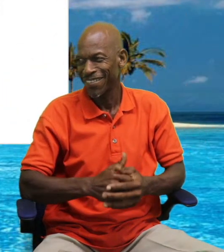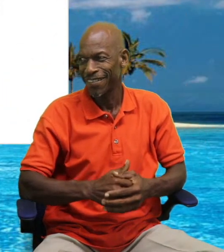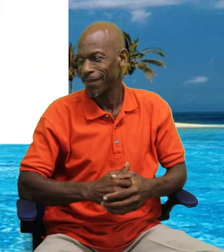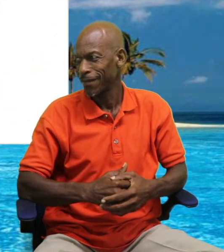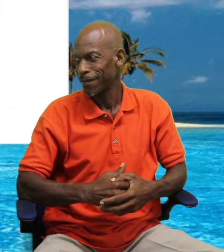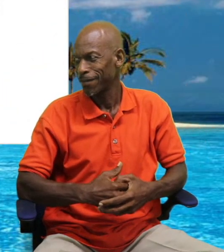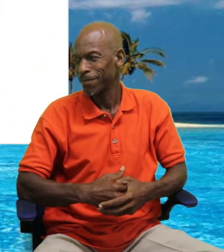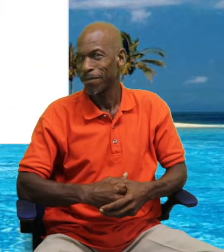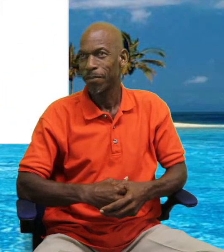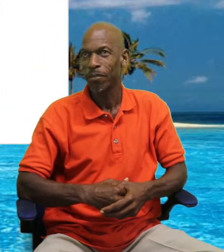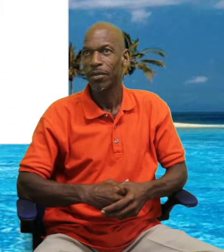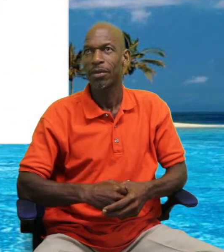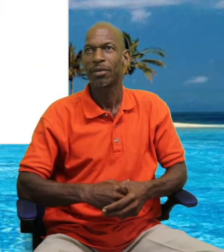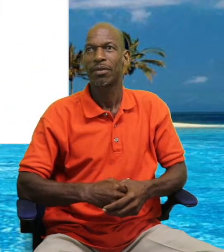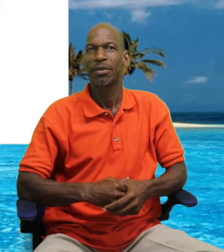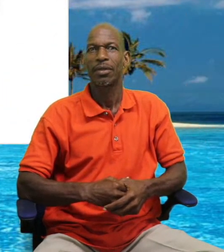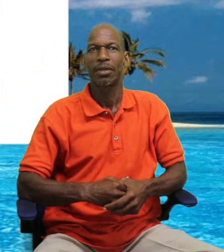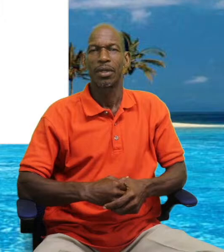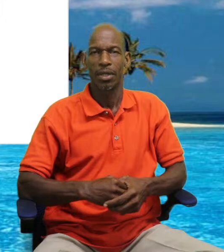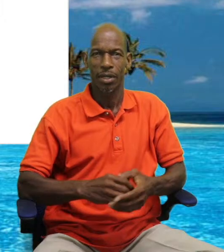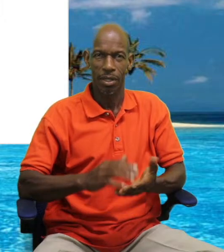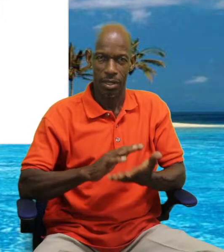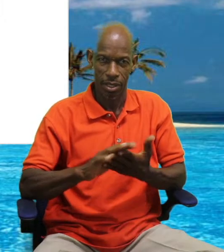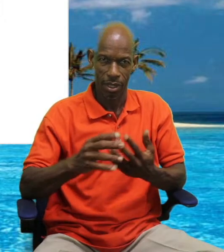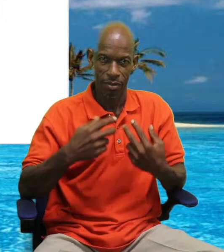Oh, always nice to have you.